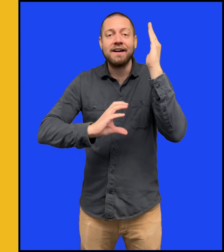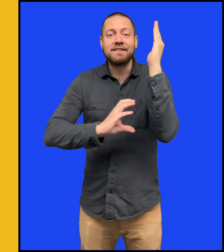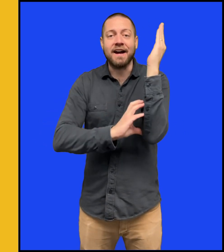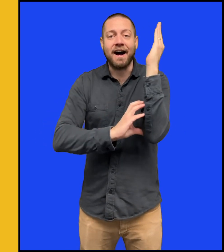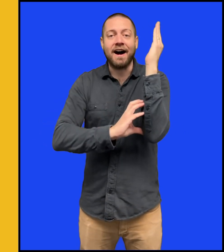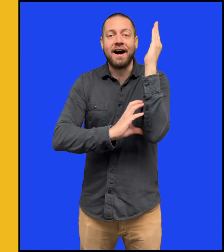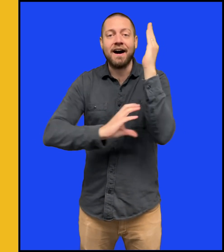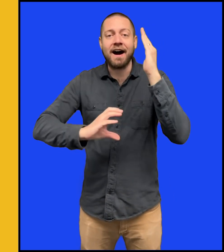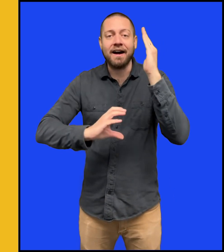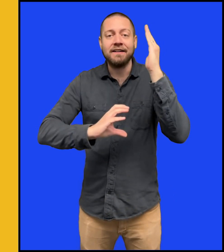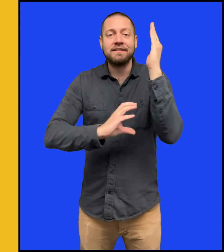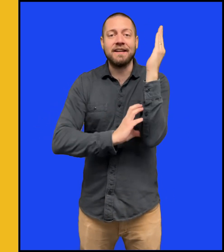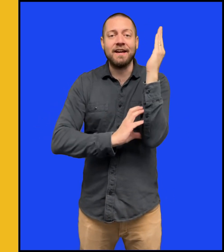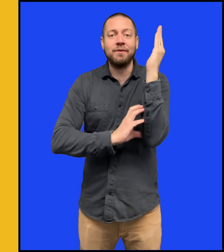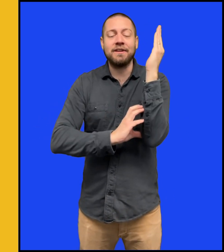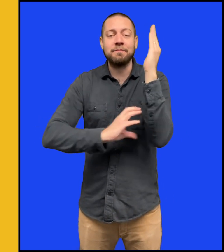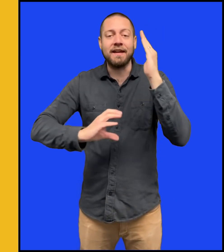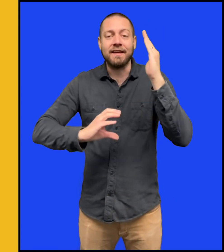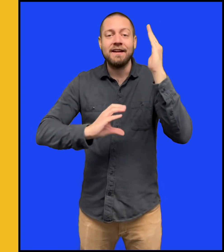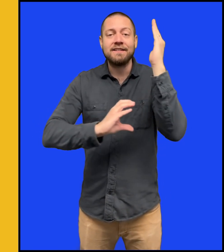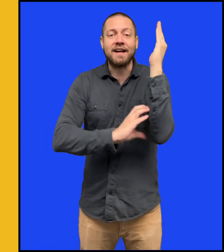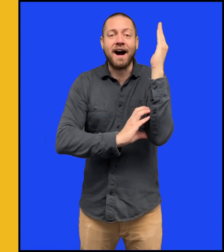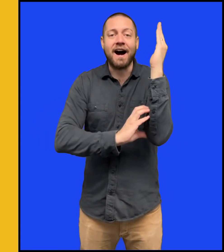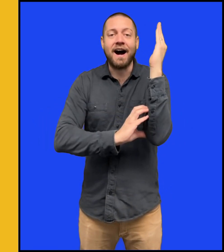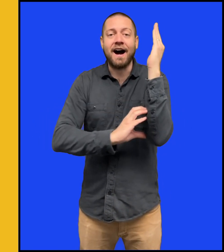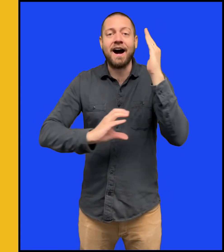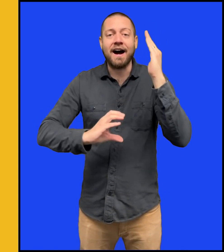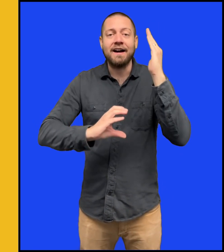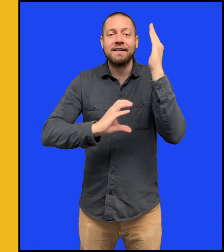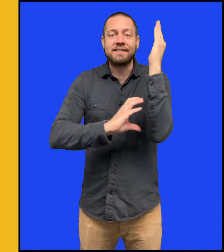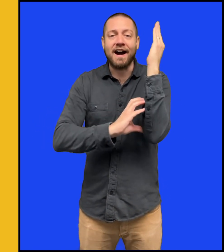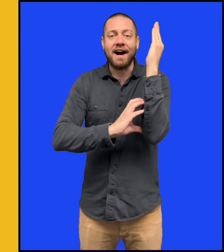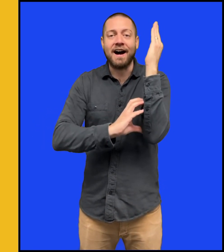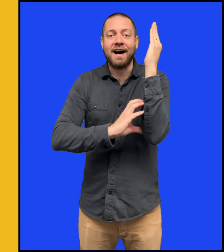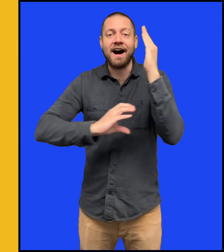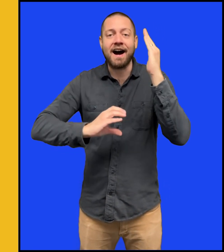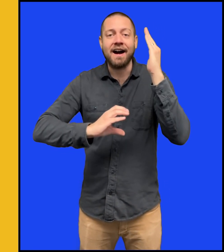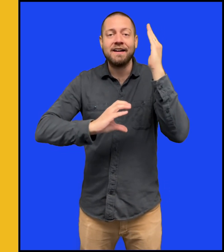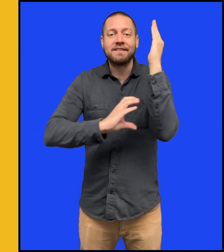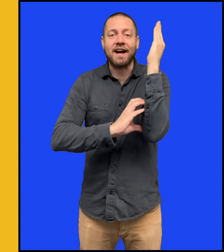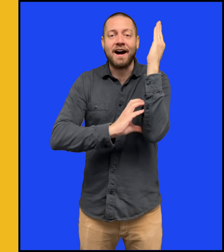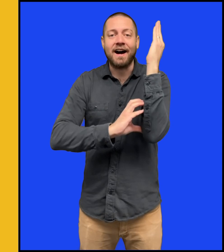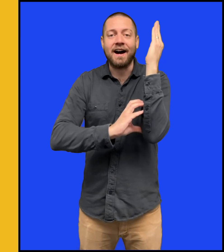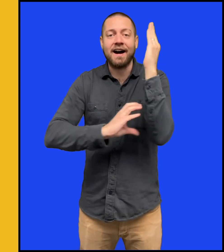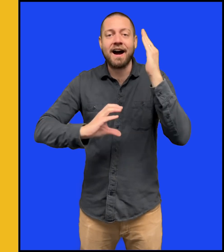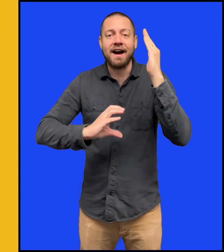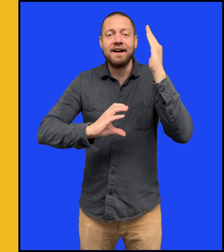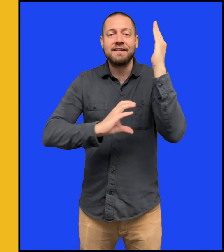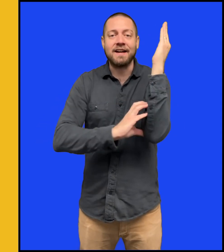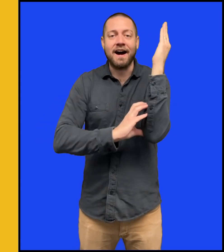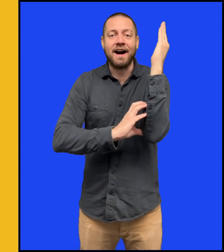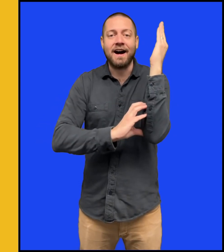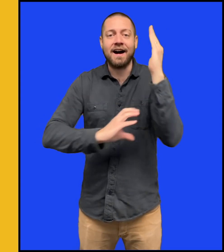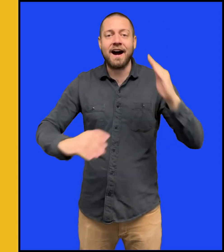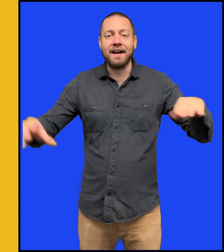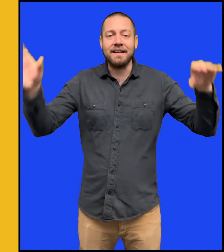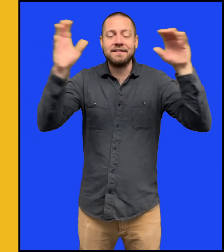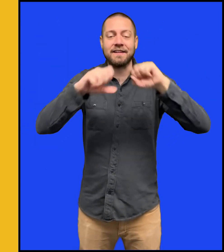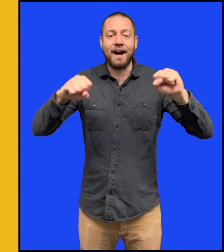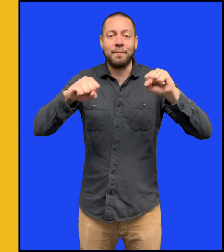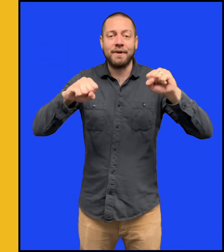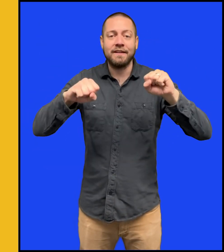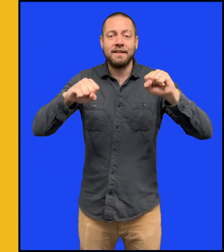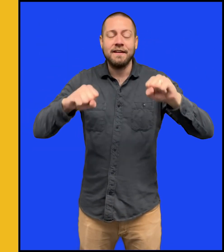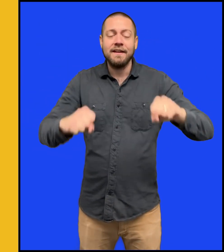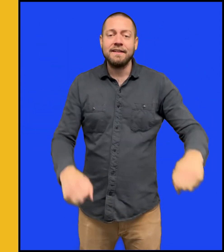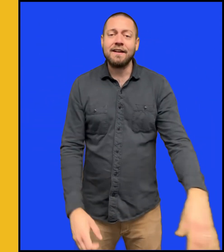ta, ta. Say it with me, ta, ta, ta, ta, and